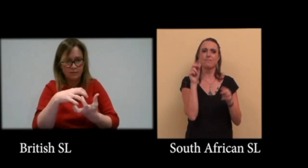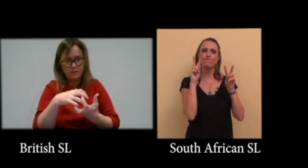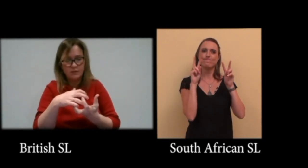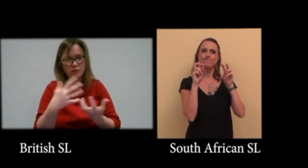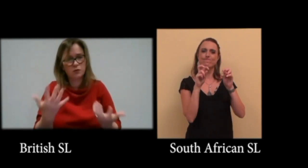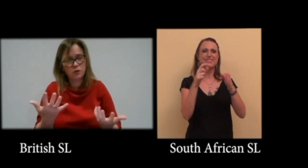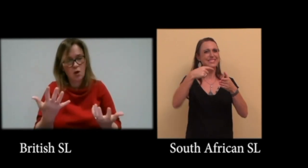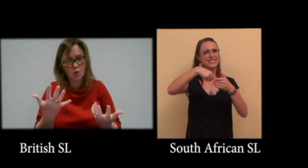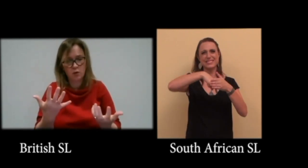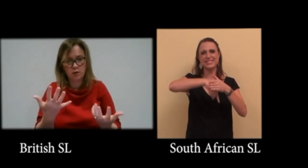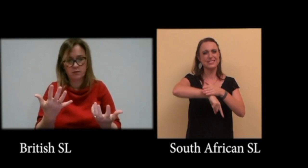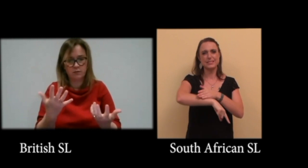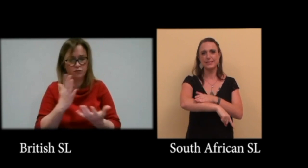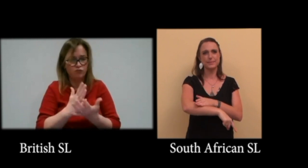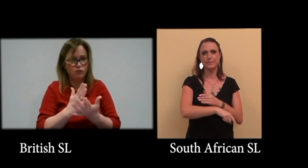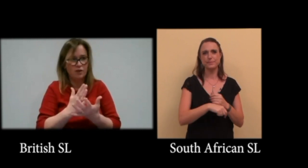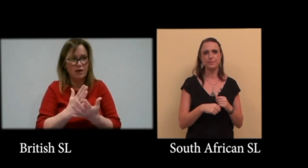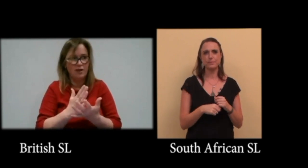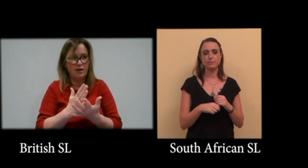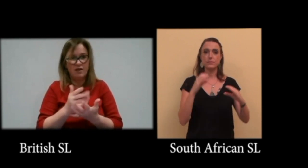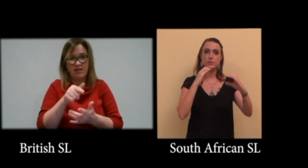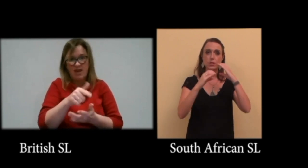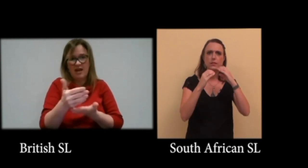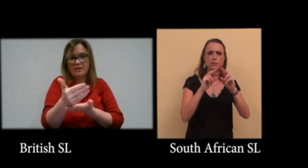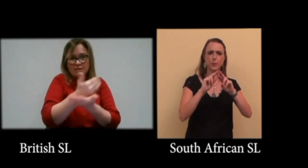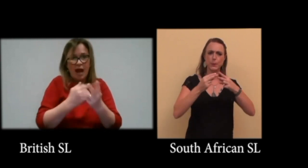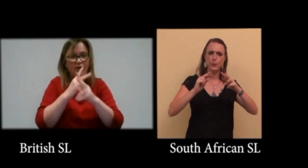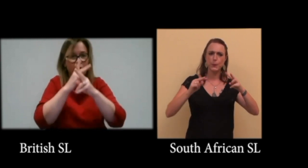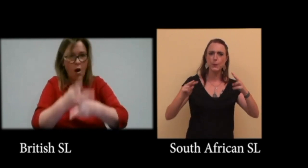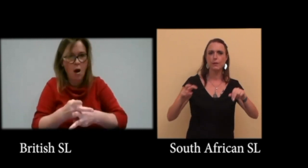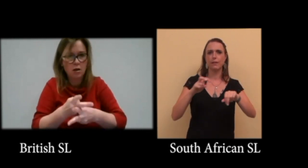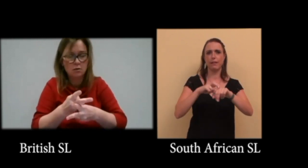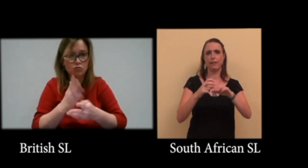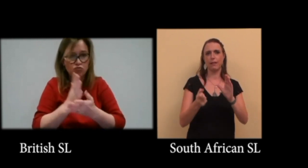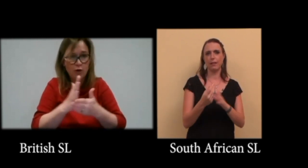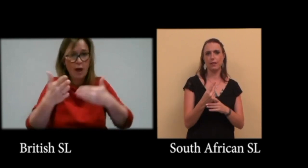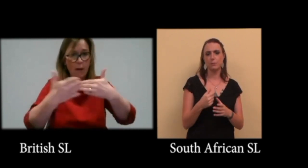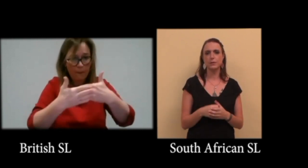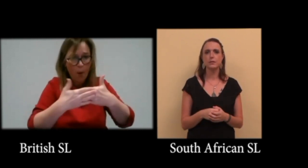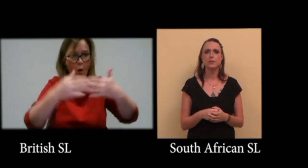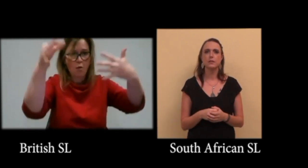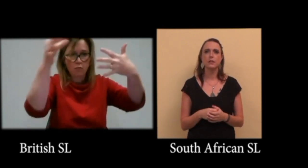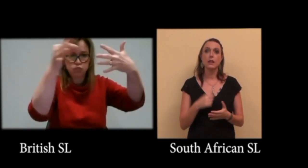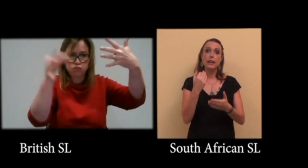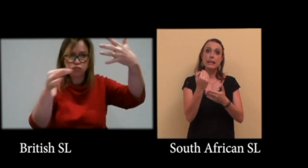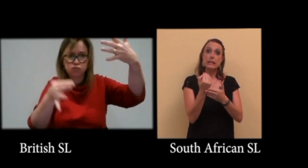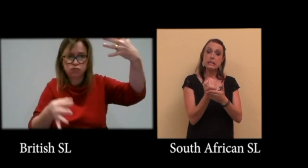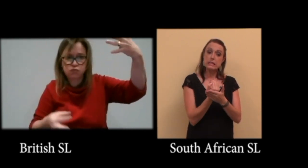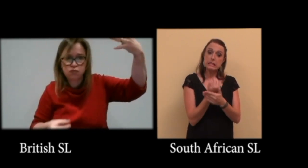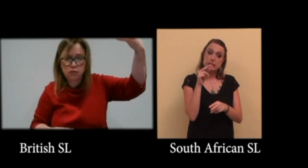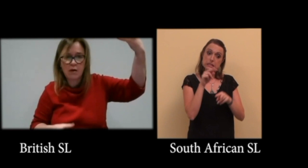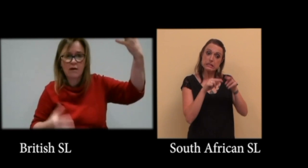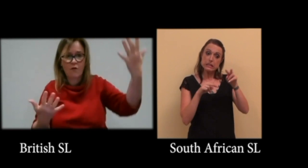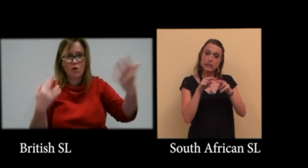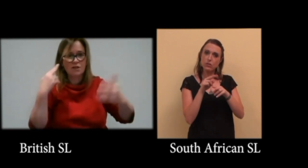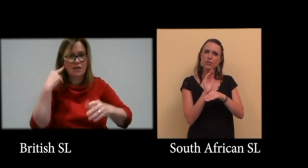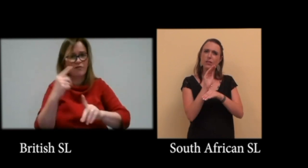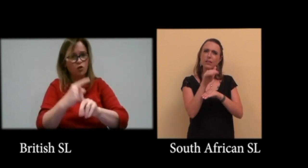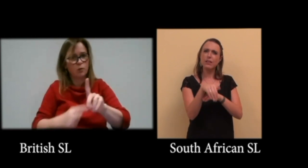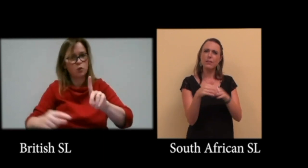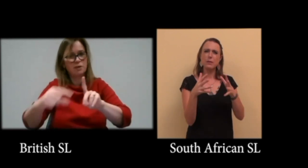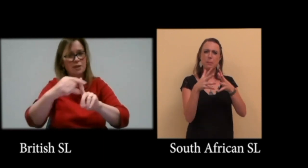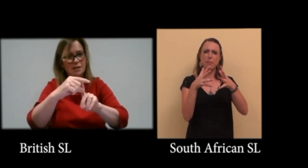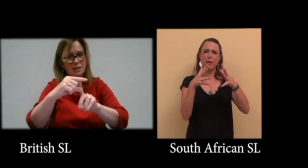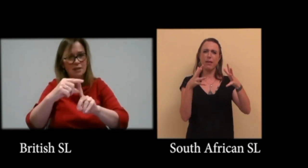you can see how complex these assessments can be and the different conversations that need to take place. So